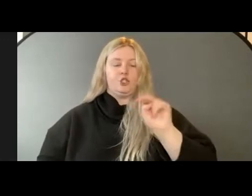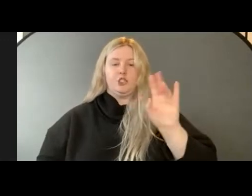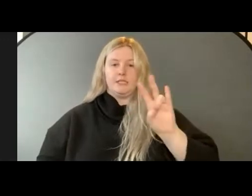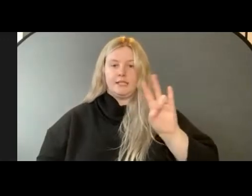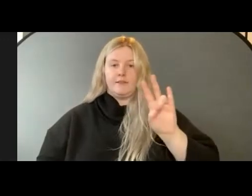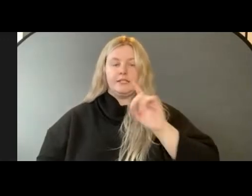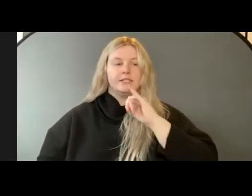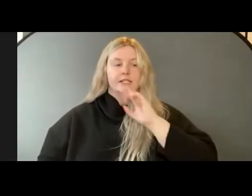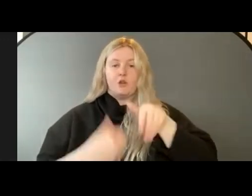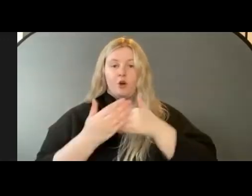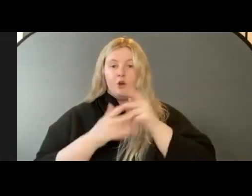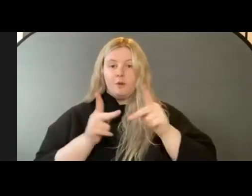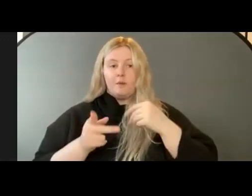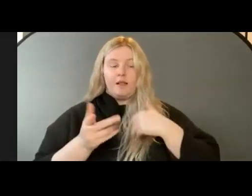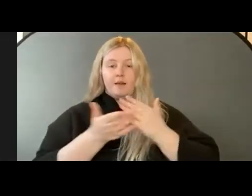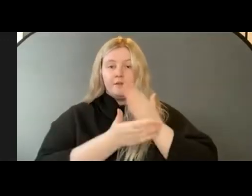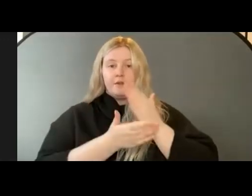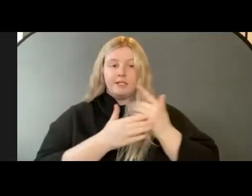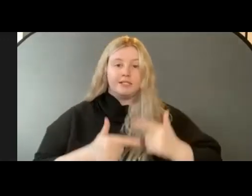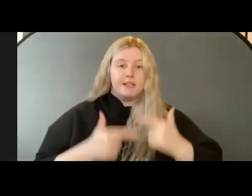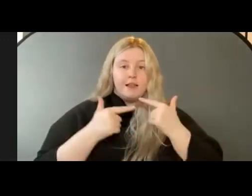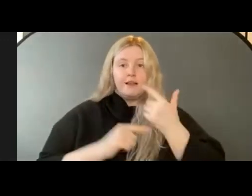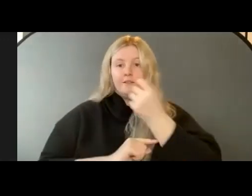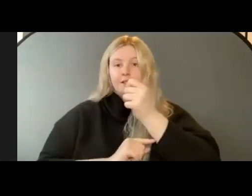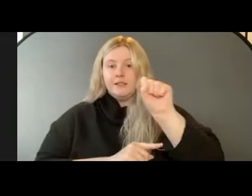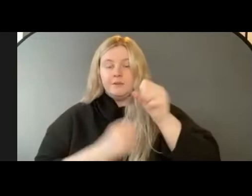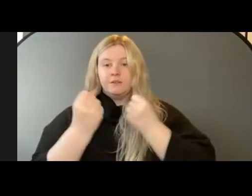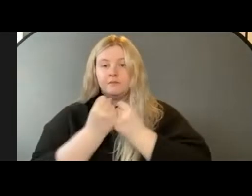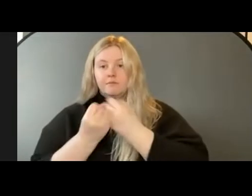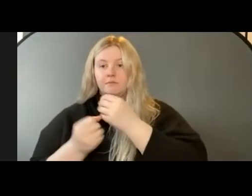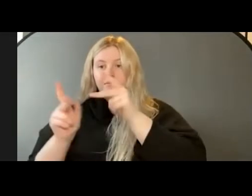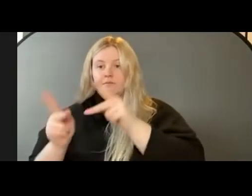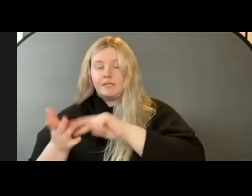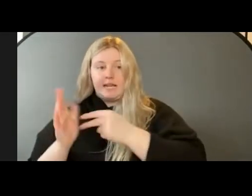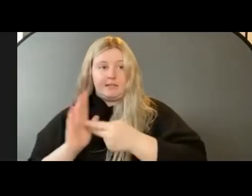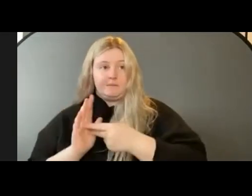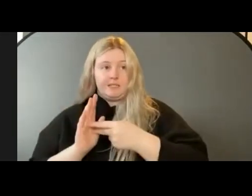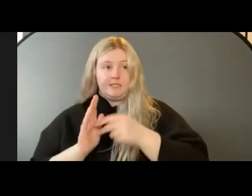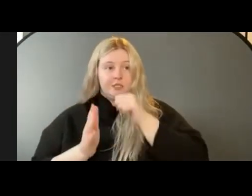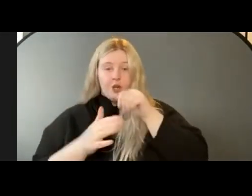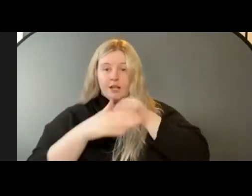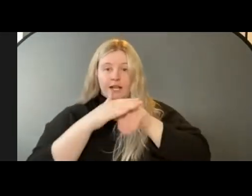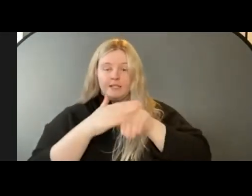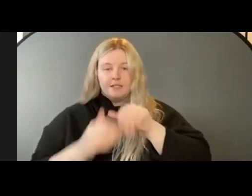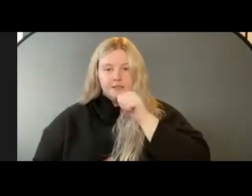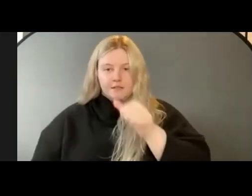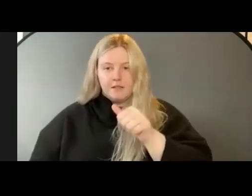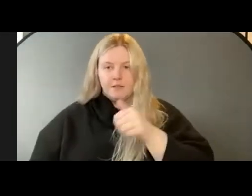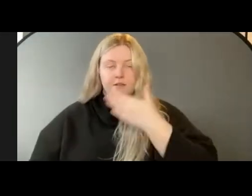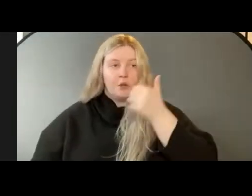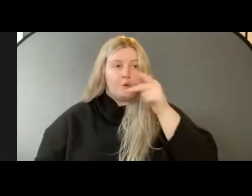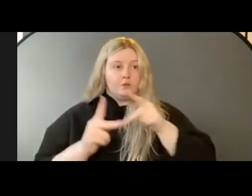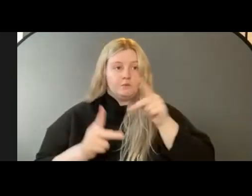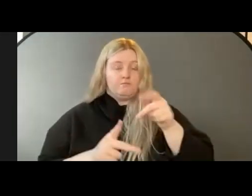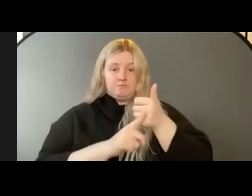life, liberty, and security of persons, and the right not to be deprived thereof. Yet older Canadians' right to security was denied during